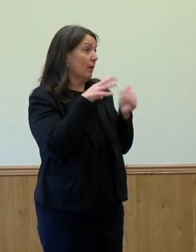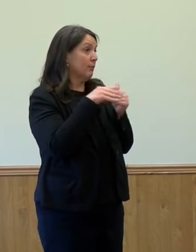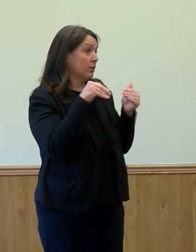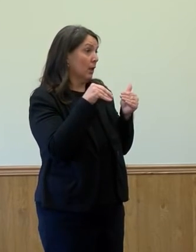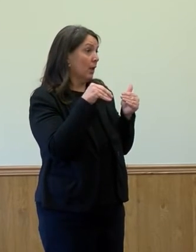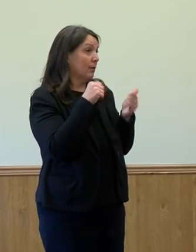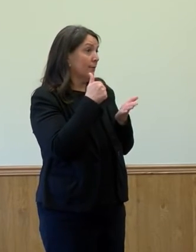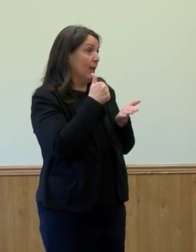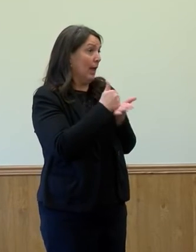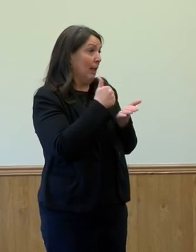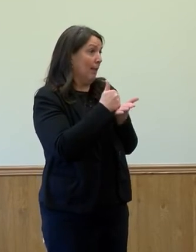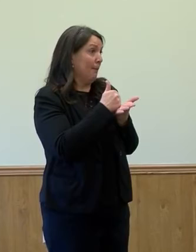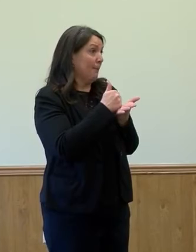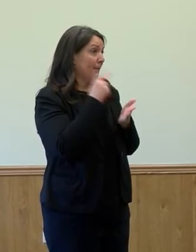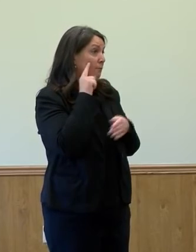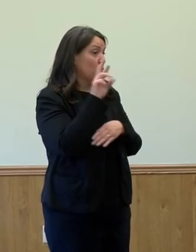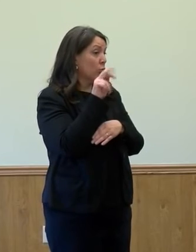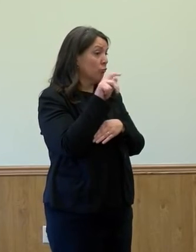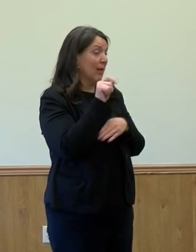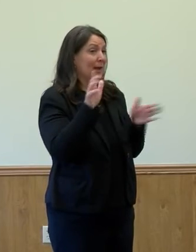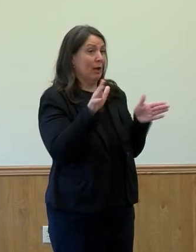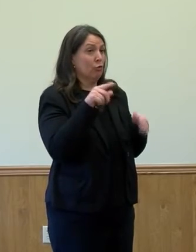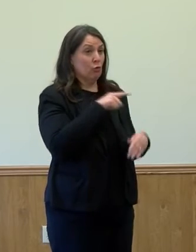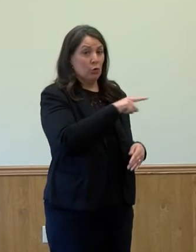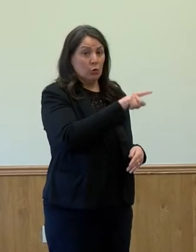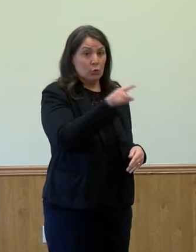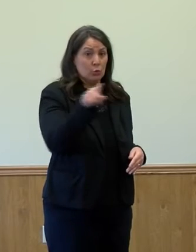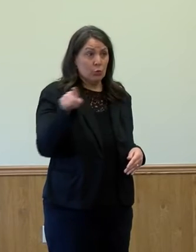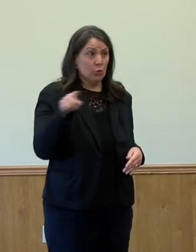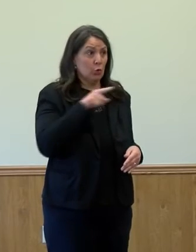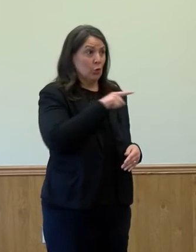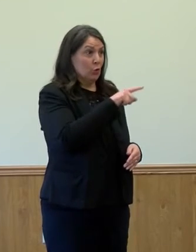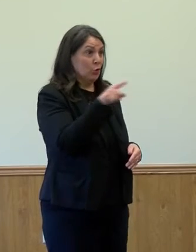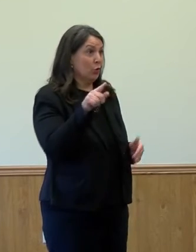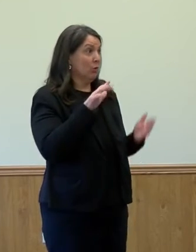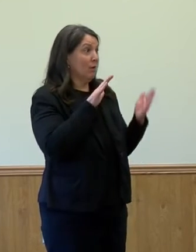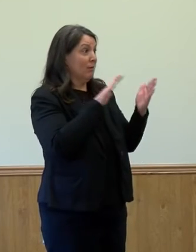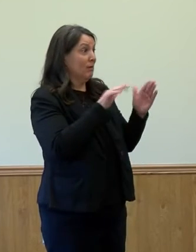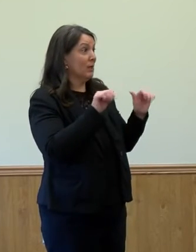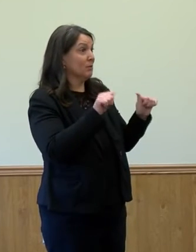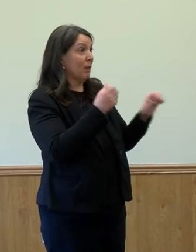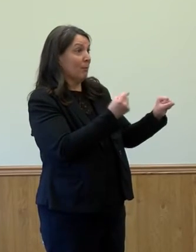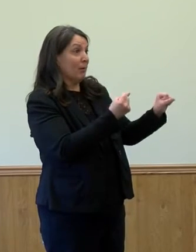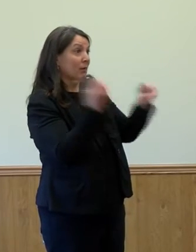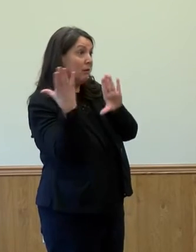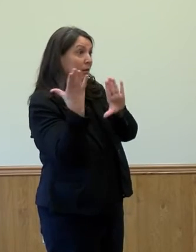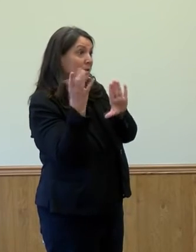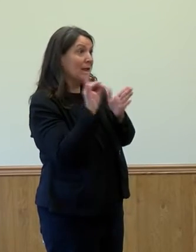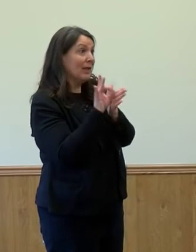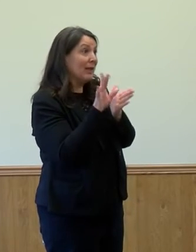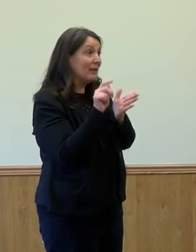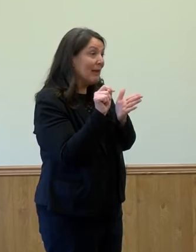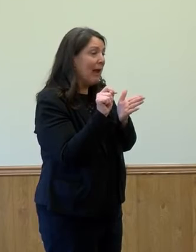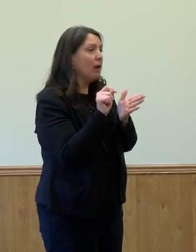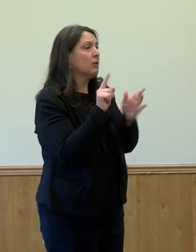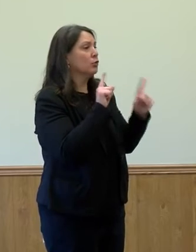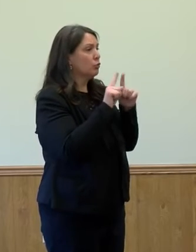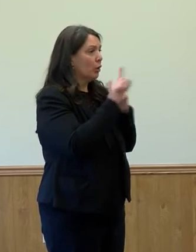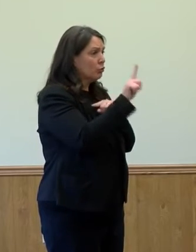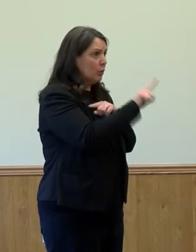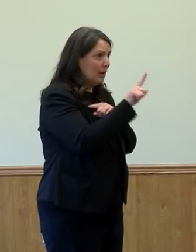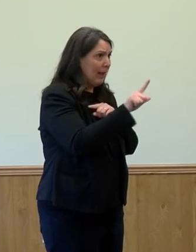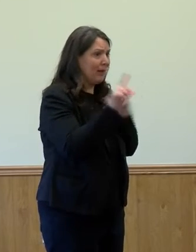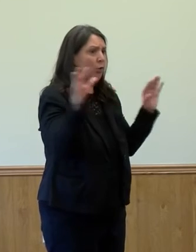state of Illinois. So I encourage, if a tenant facing eviction, talk to your landlord, put into a joint